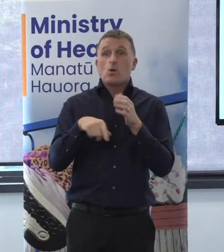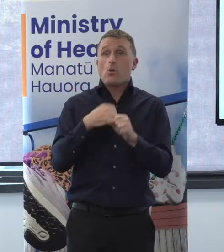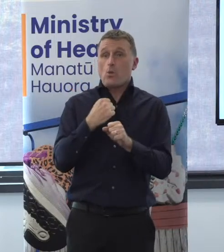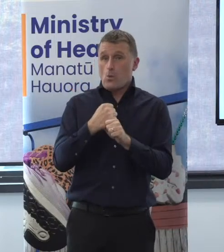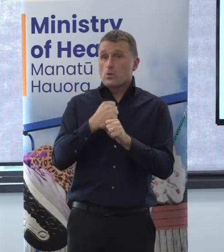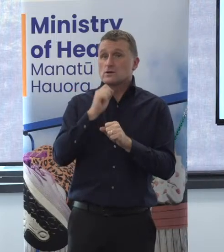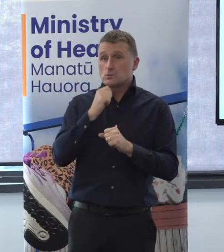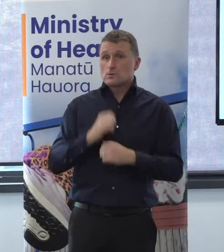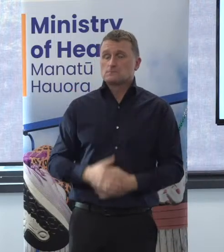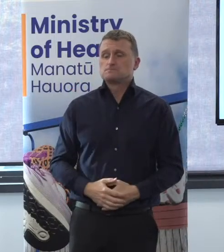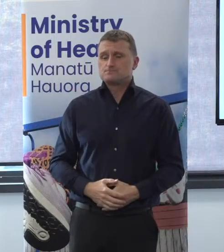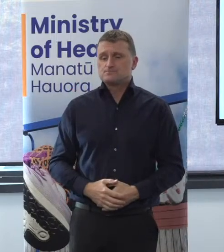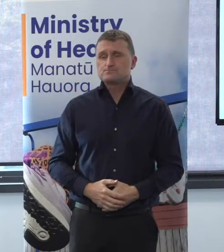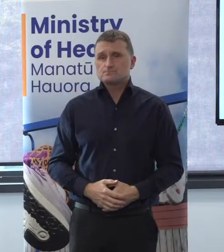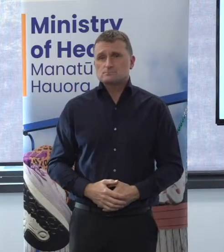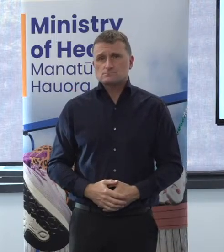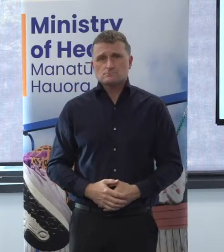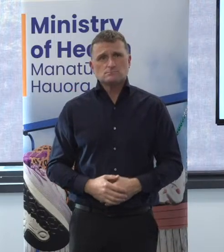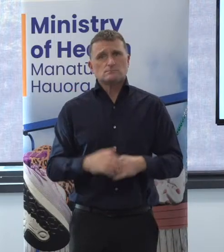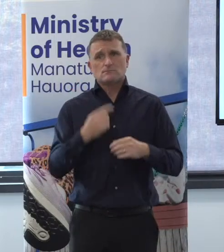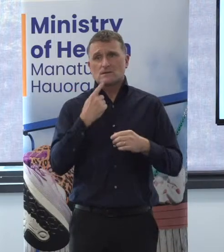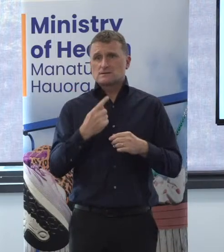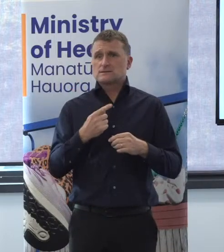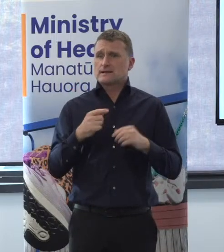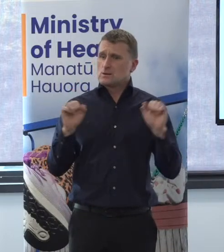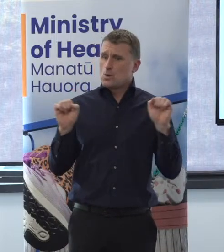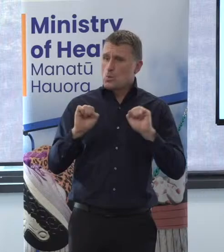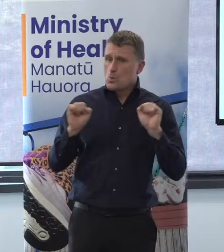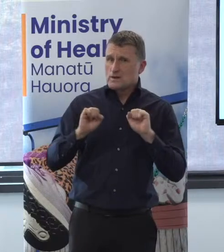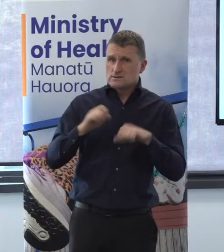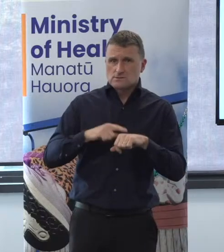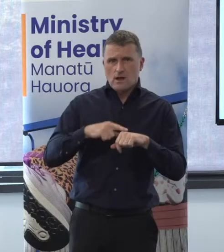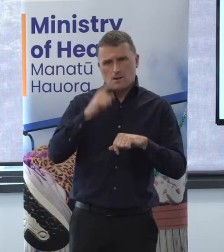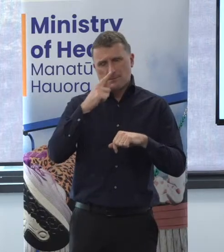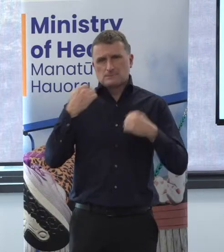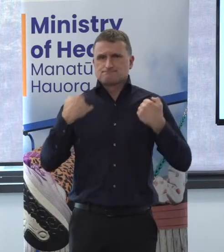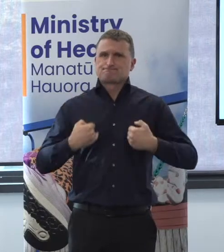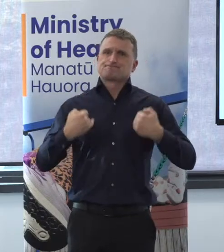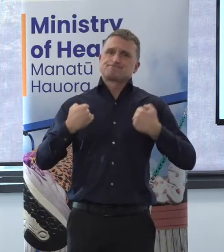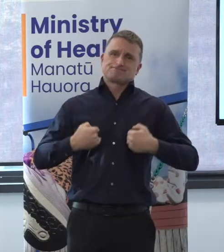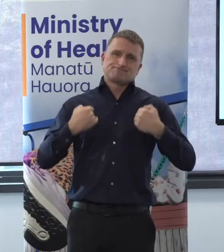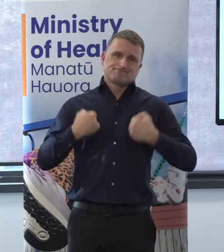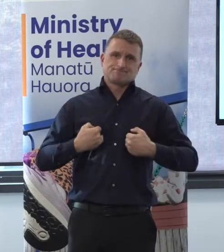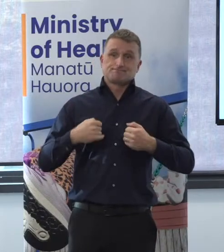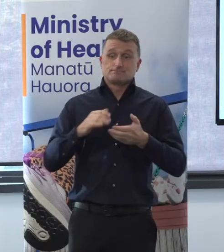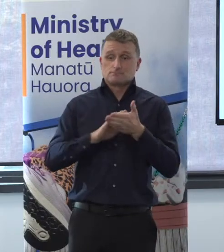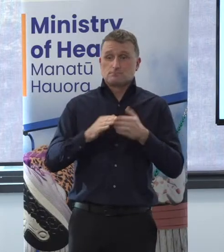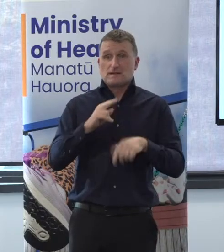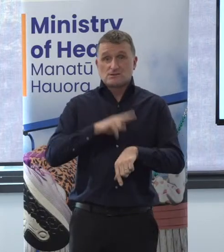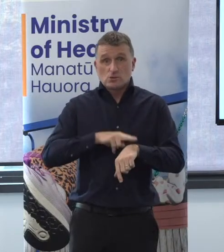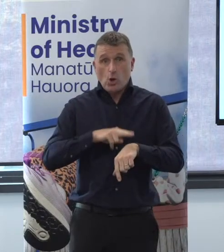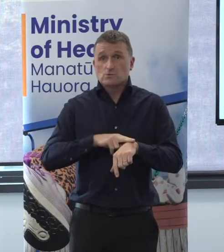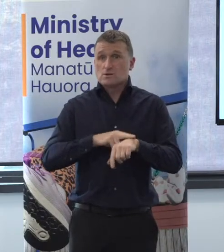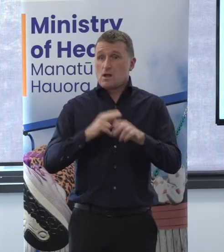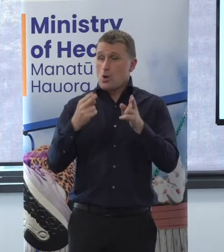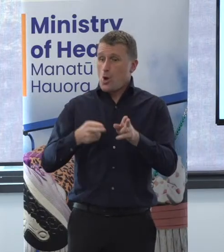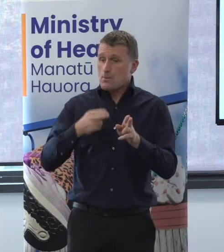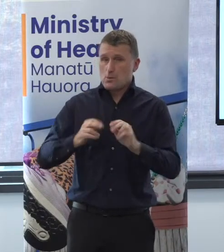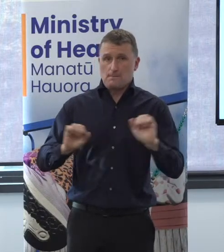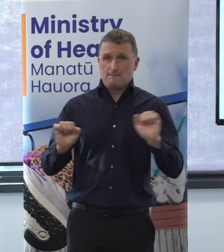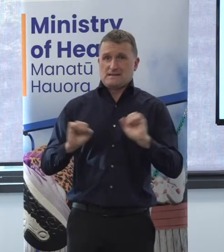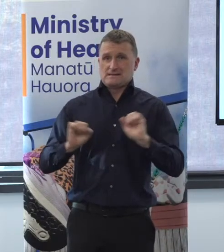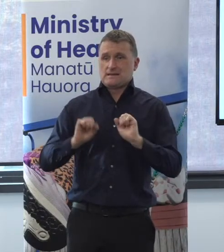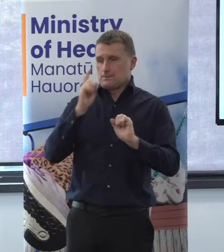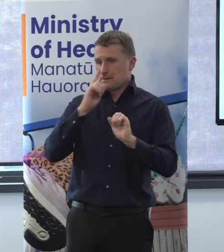as I said earlier, winter is always busy for our health providers around New Zealand, and as mentioned, we're already seeing